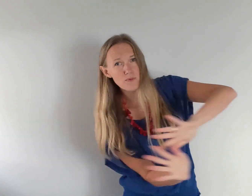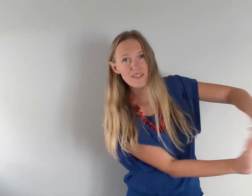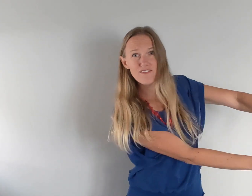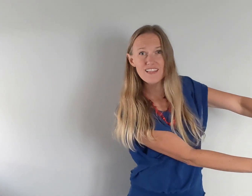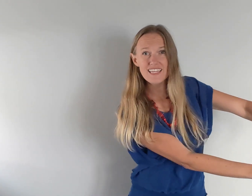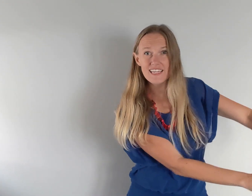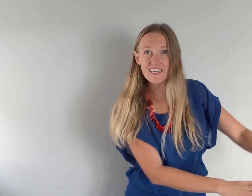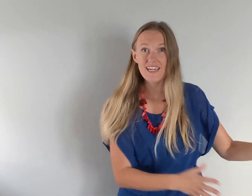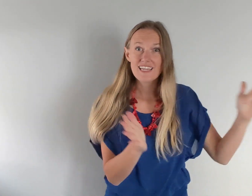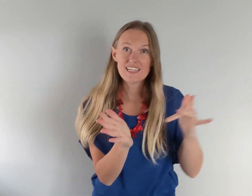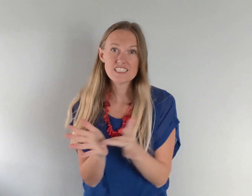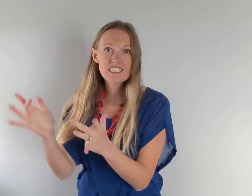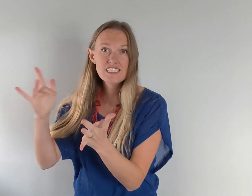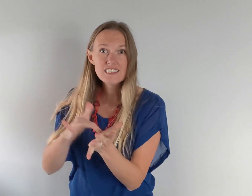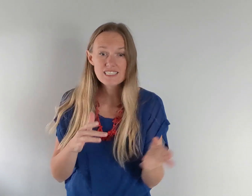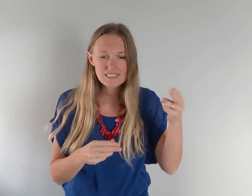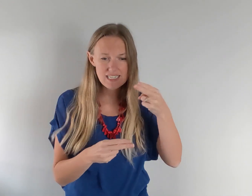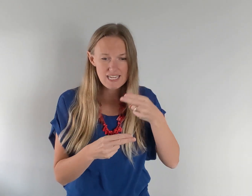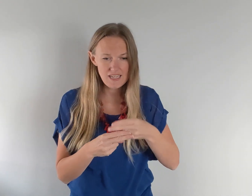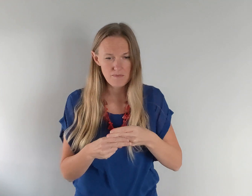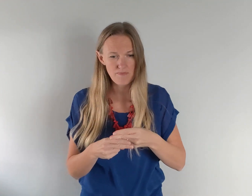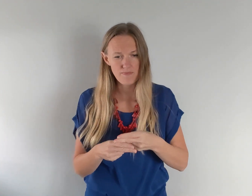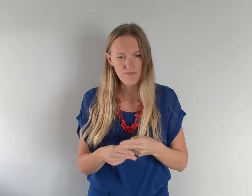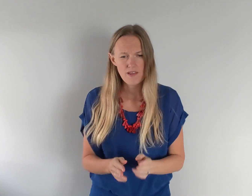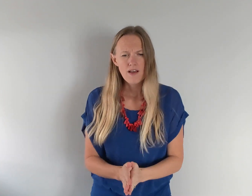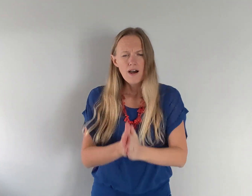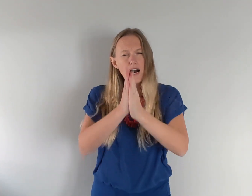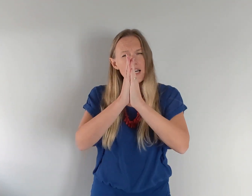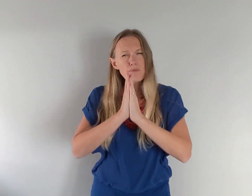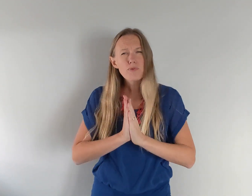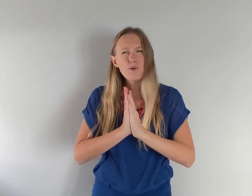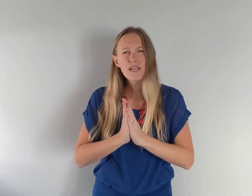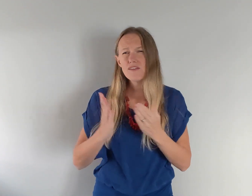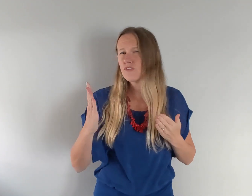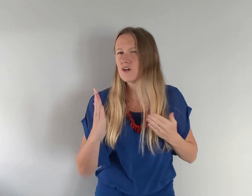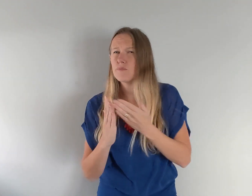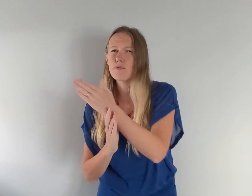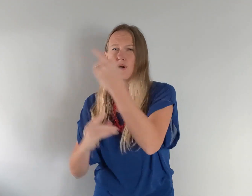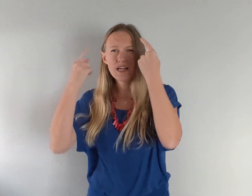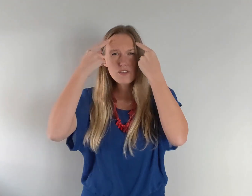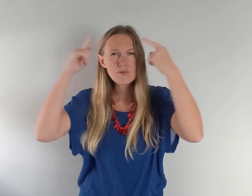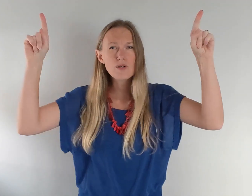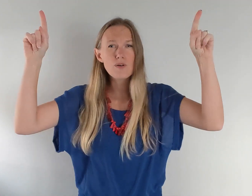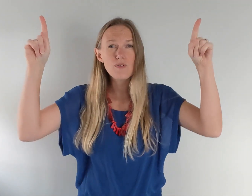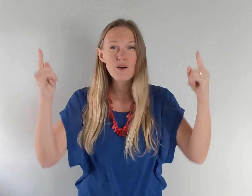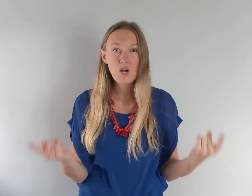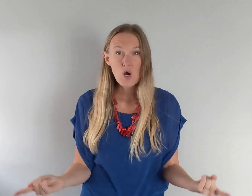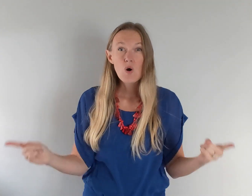would flee in Jesus' name. I pray for a breakthrough